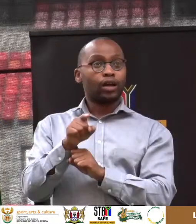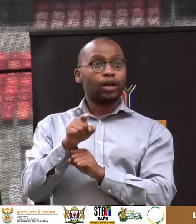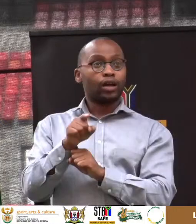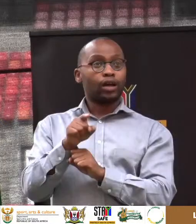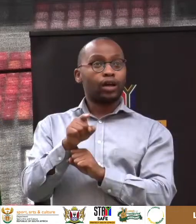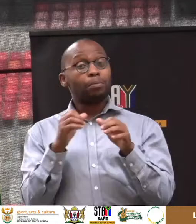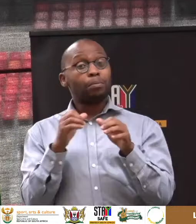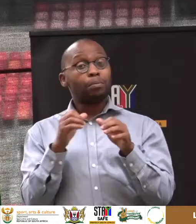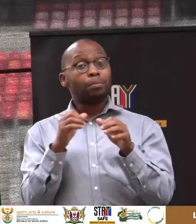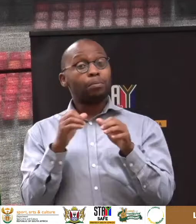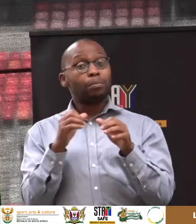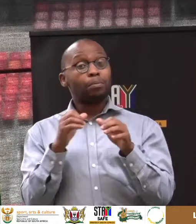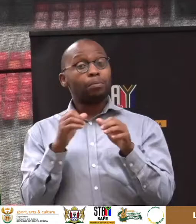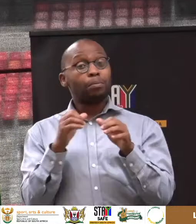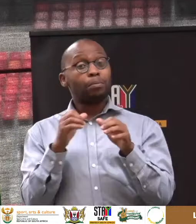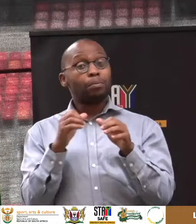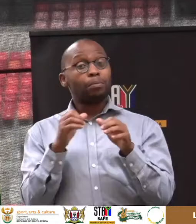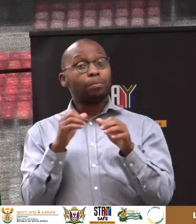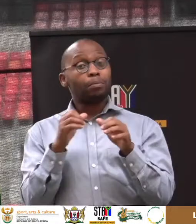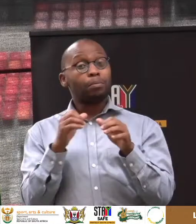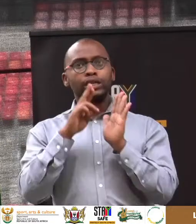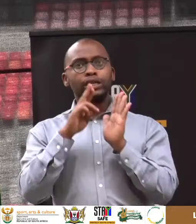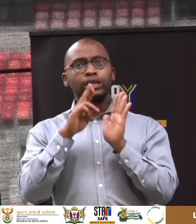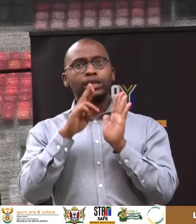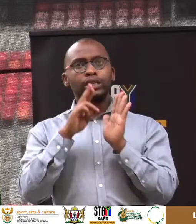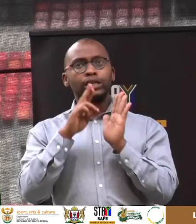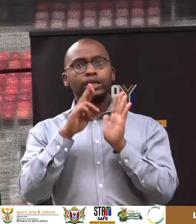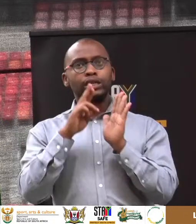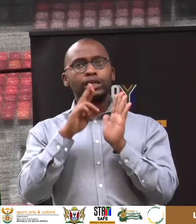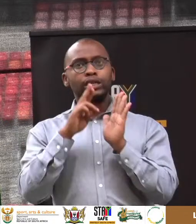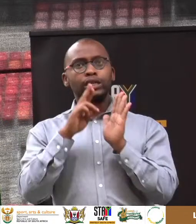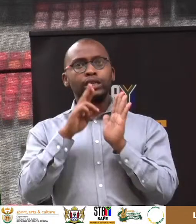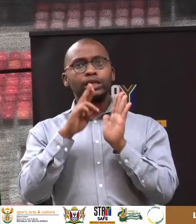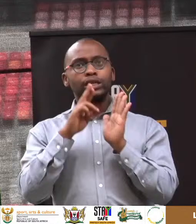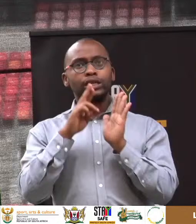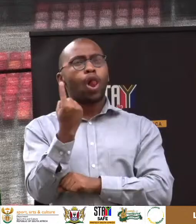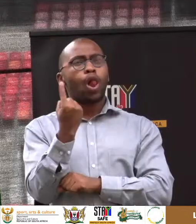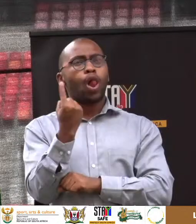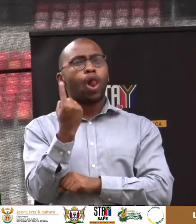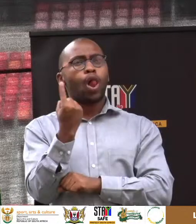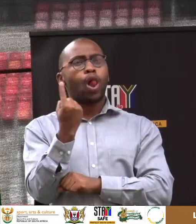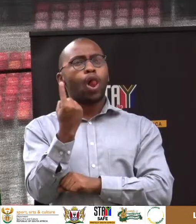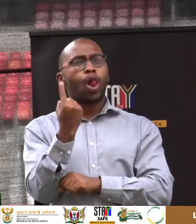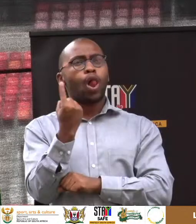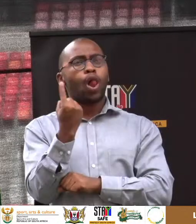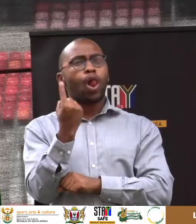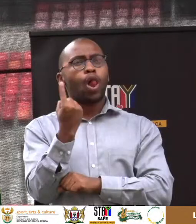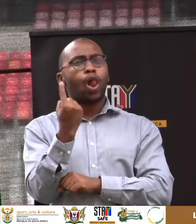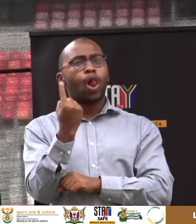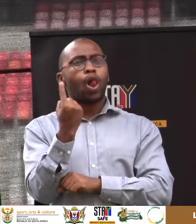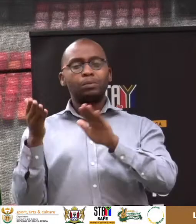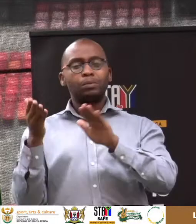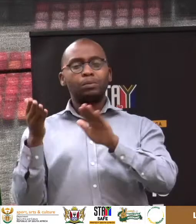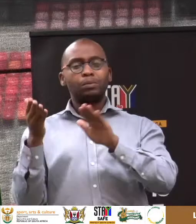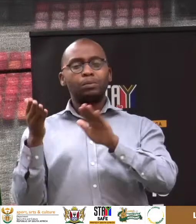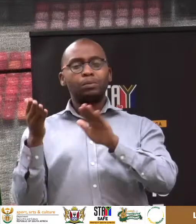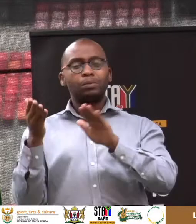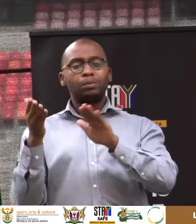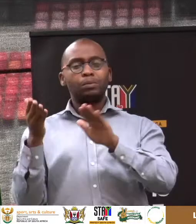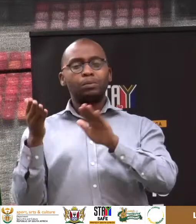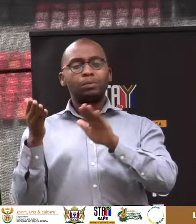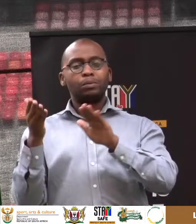izolo about 44 people succumbed to this COVID-19 nationally. A month